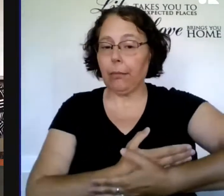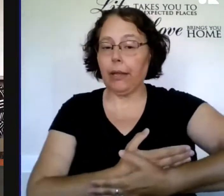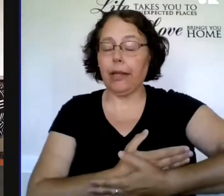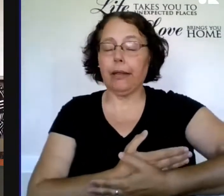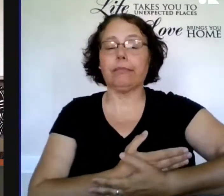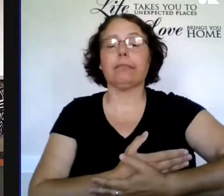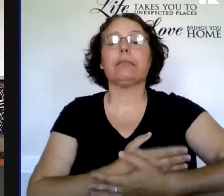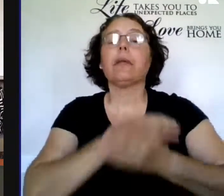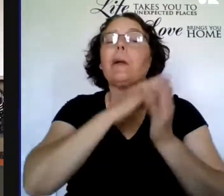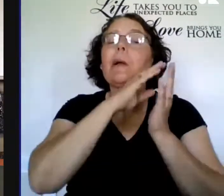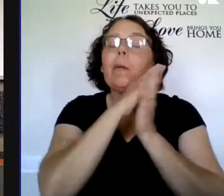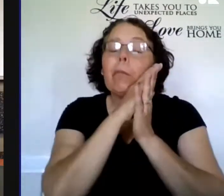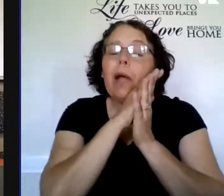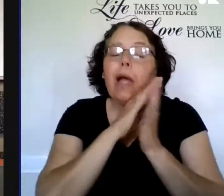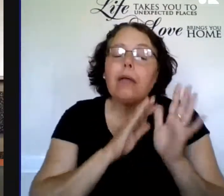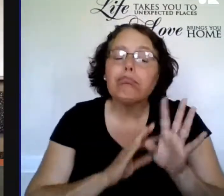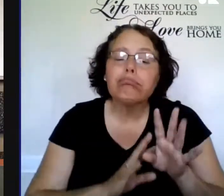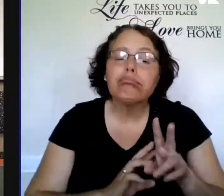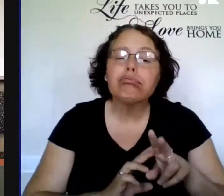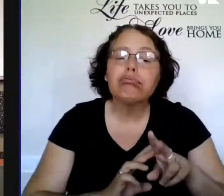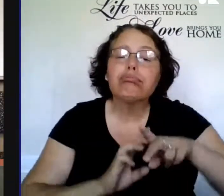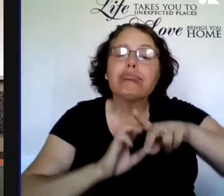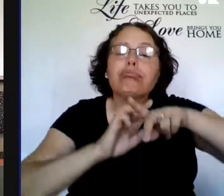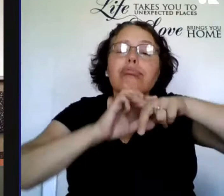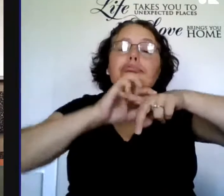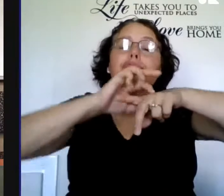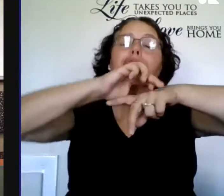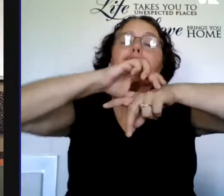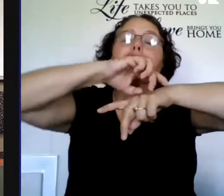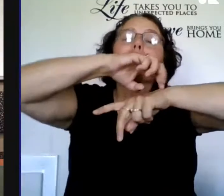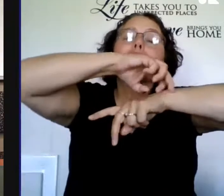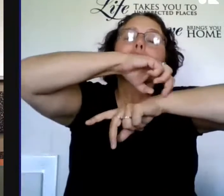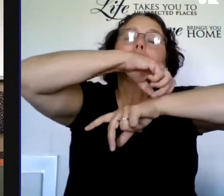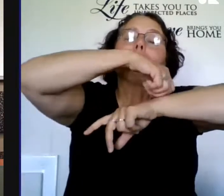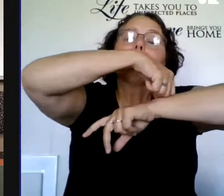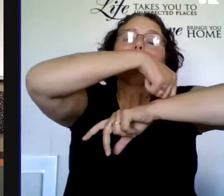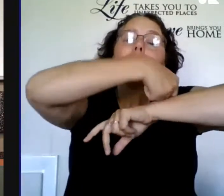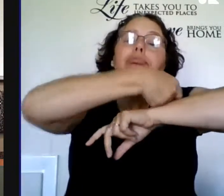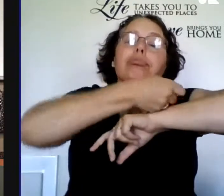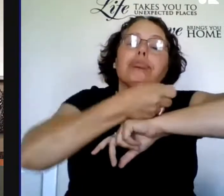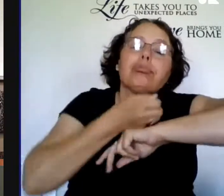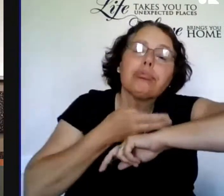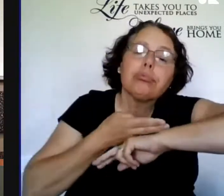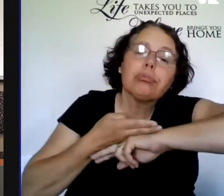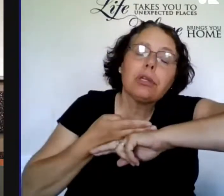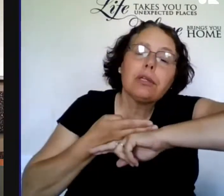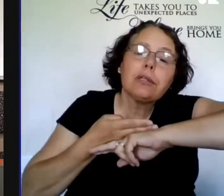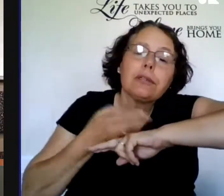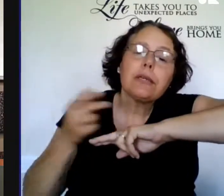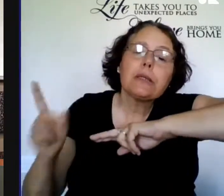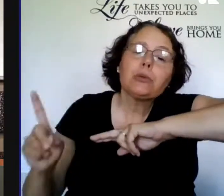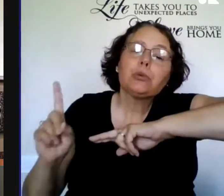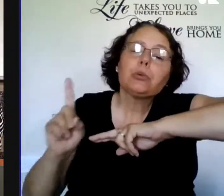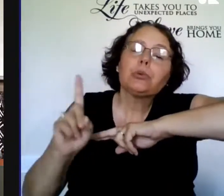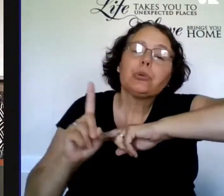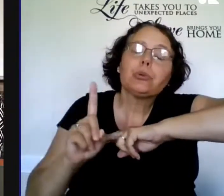bed. Along comes another one to rest her